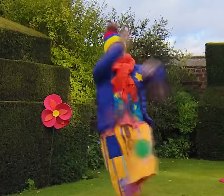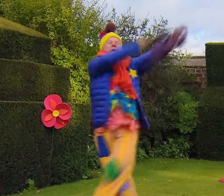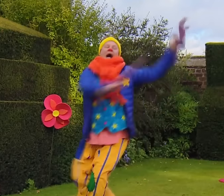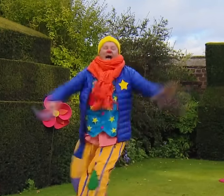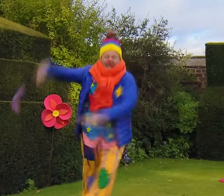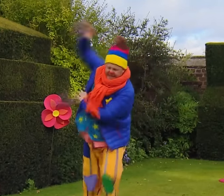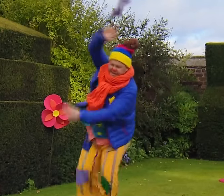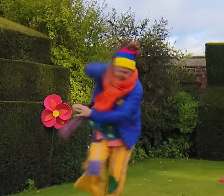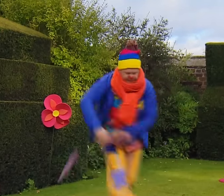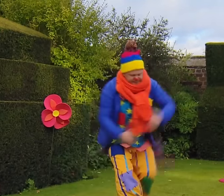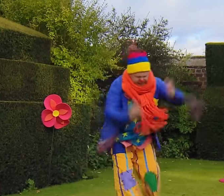Goodbye!